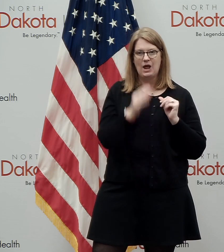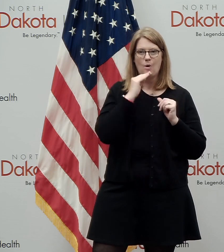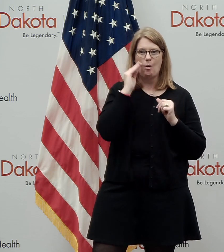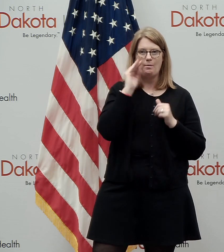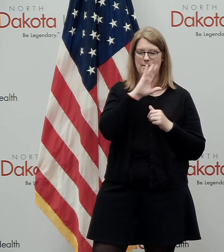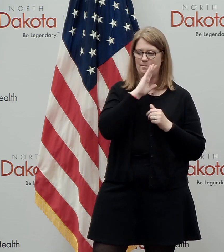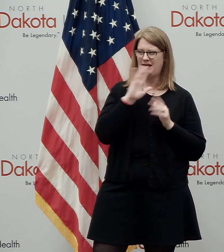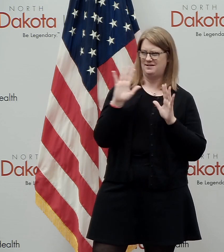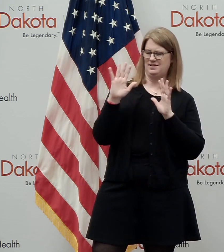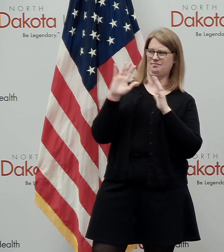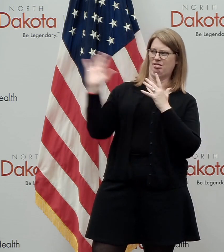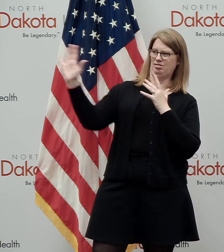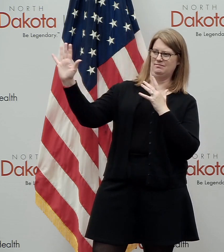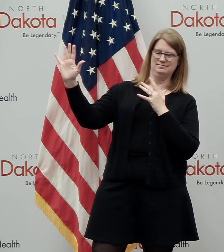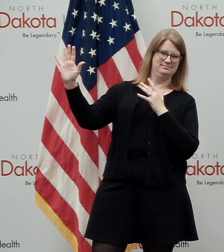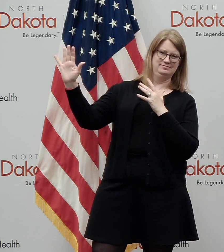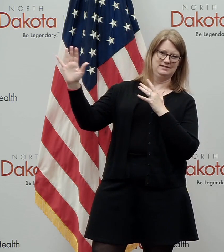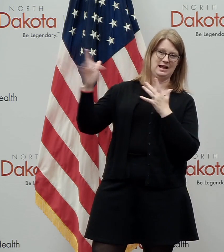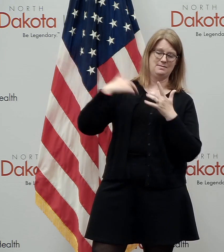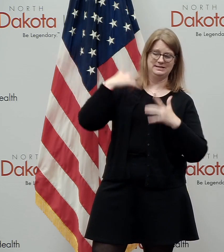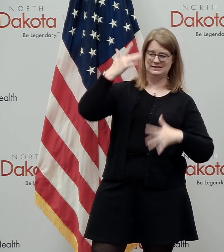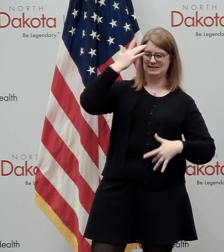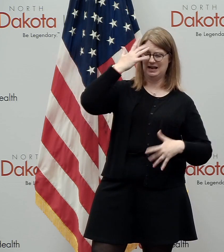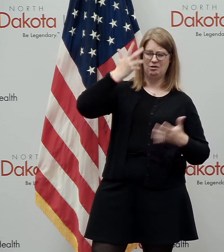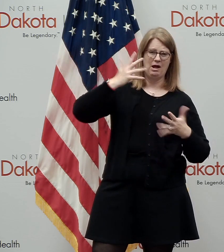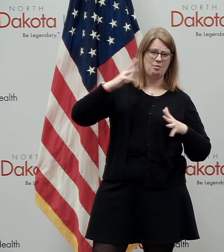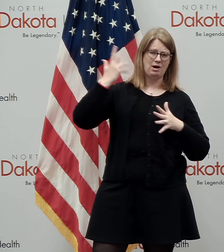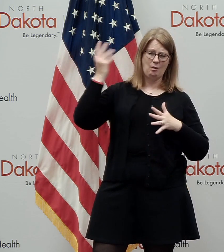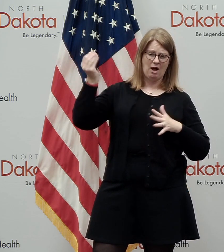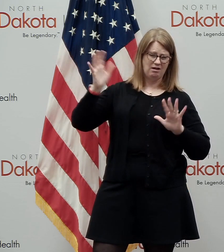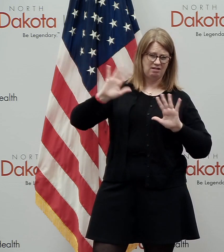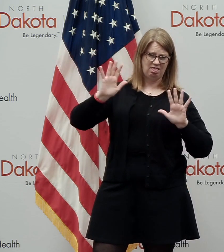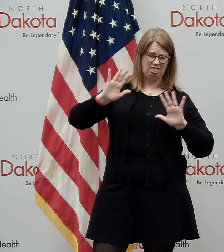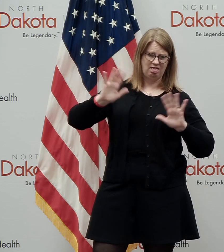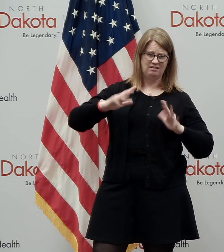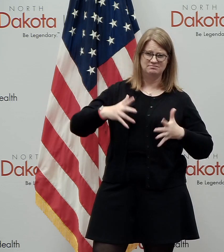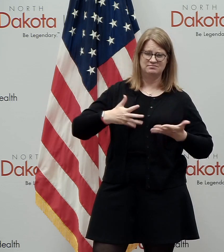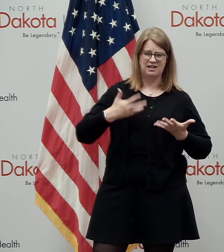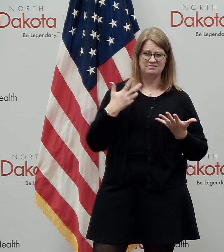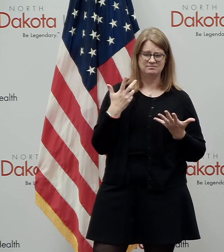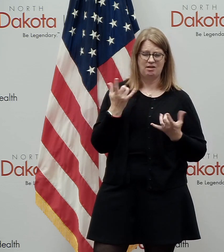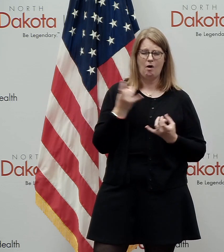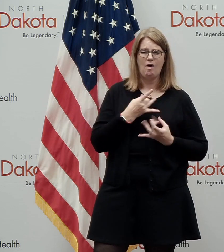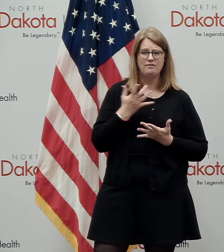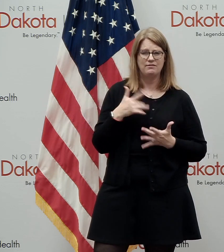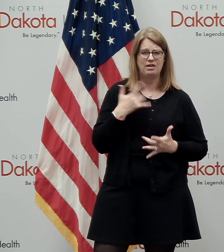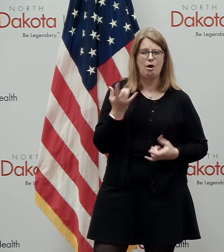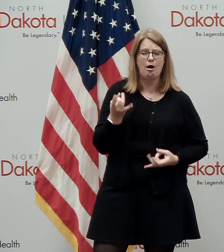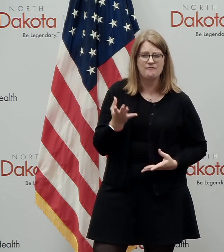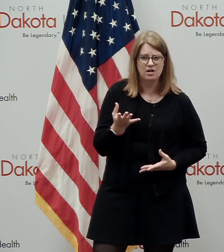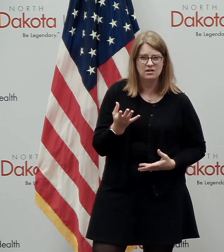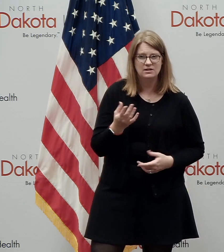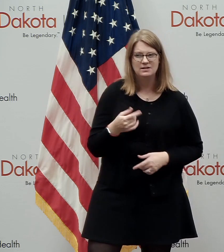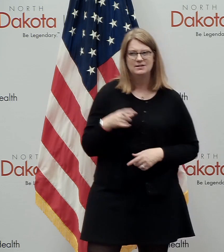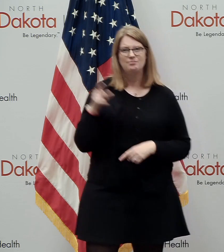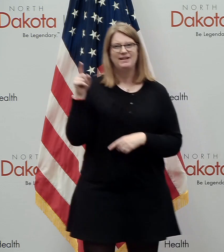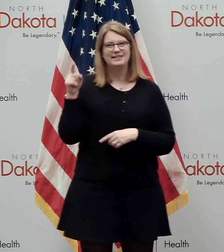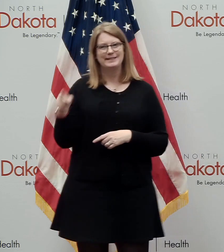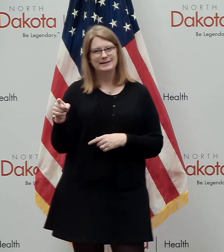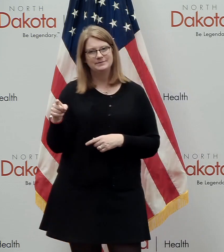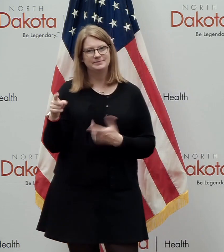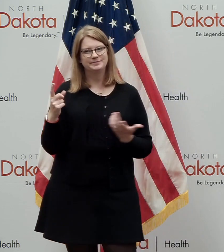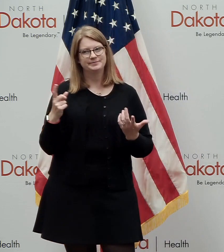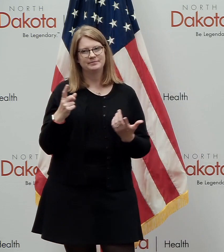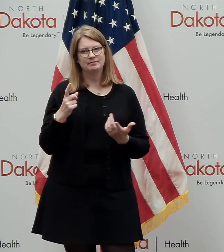stay away from me, I'm really sick, or I don't feel like going out, or I don't feel like going to work, or I can't go to work. This is one of the sort of the